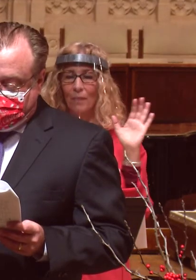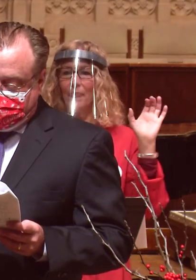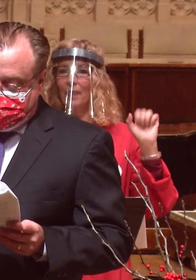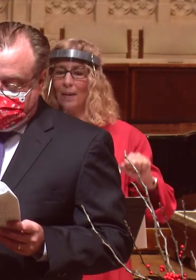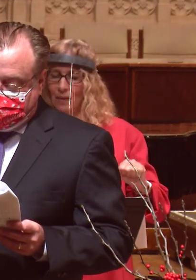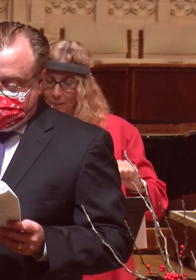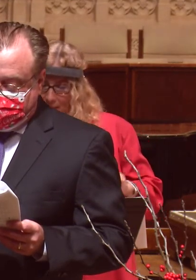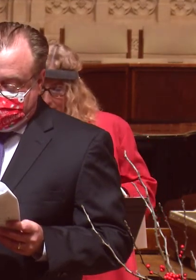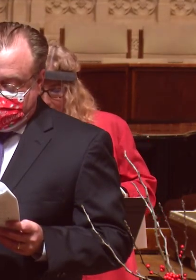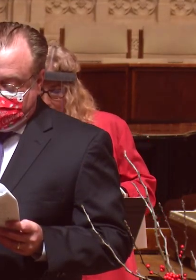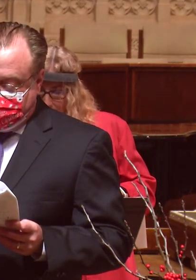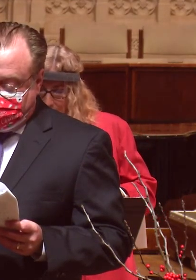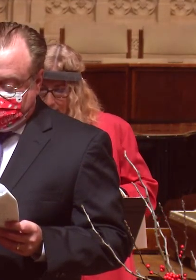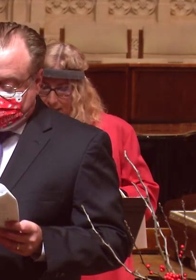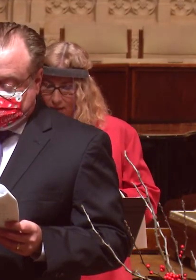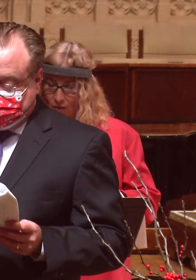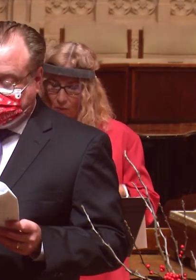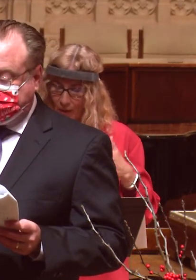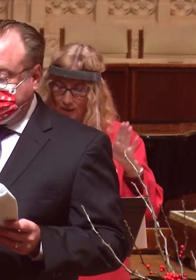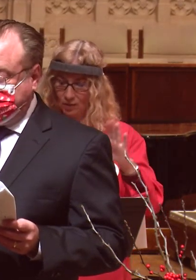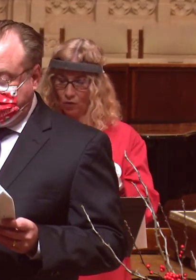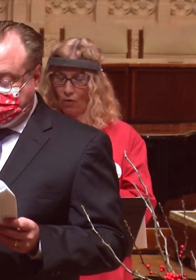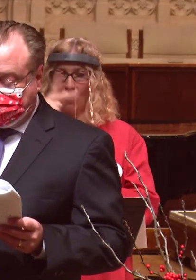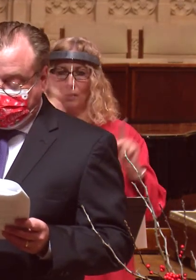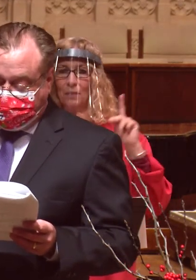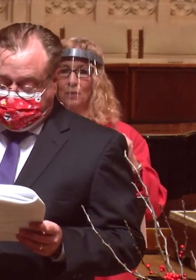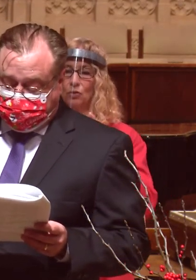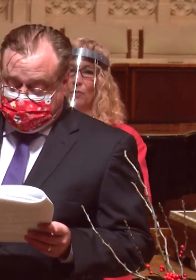ways for all people to prosper in peace.